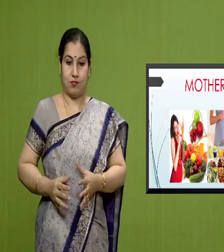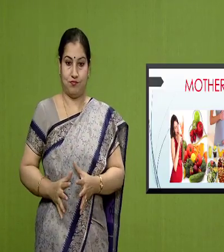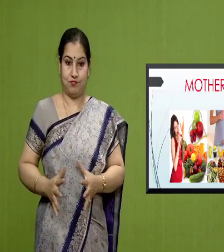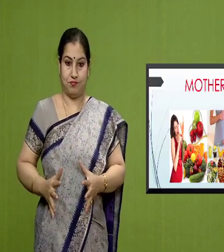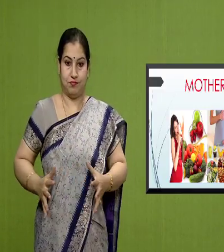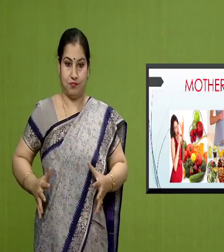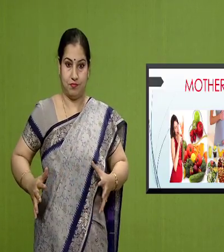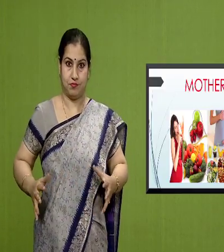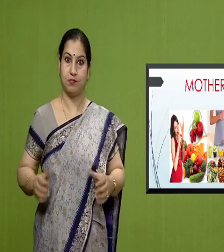better.